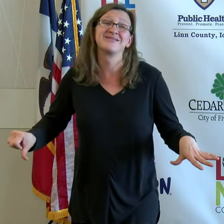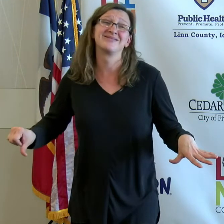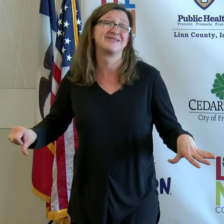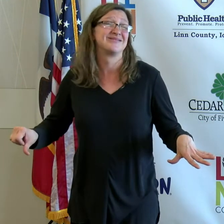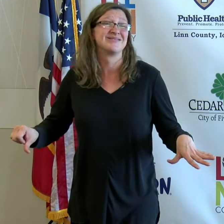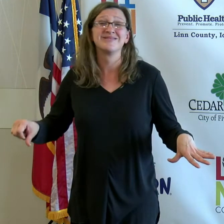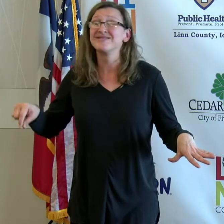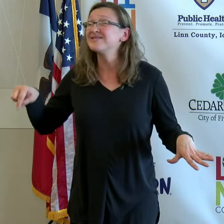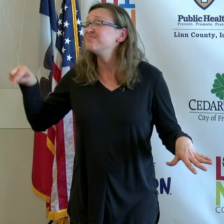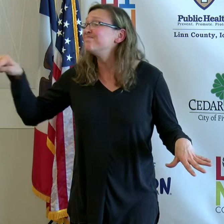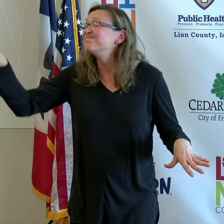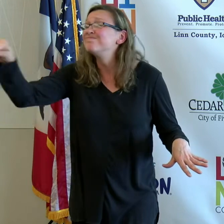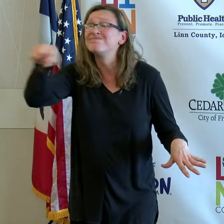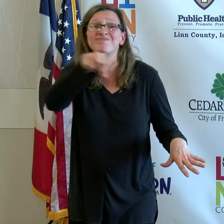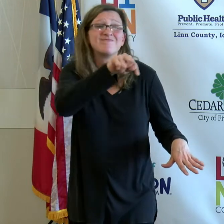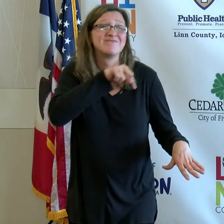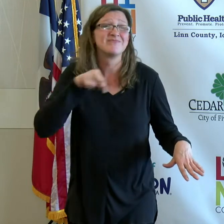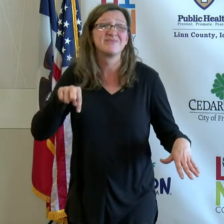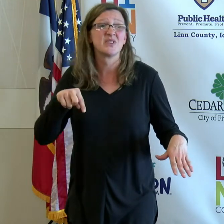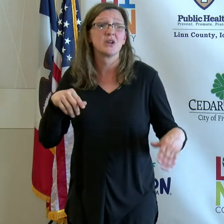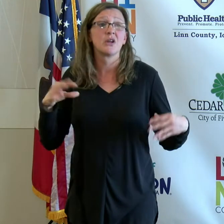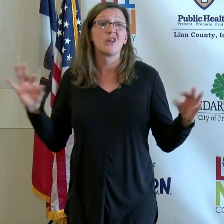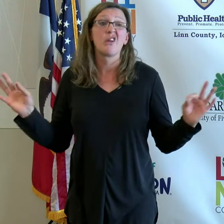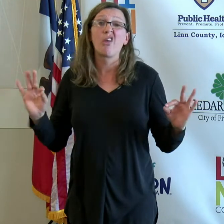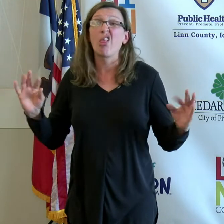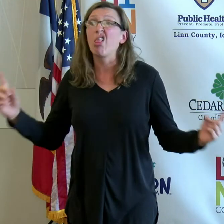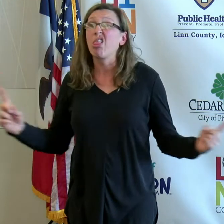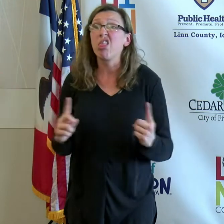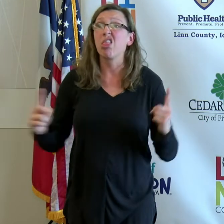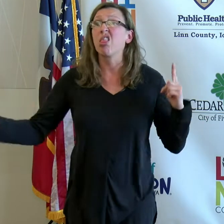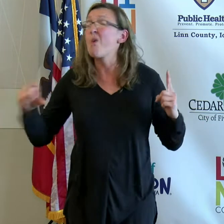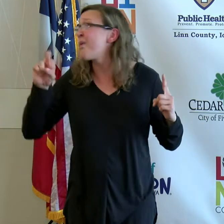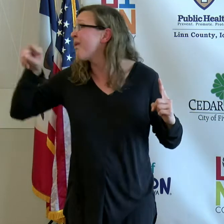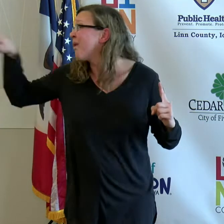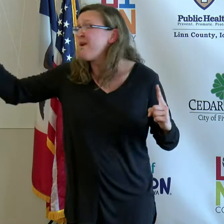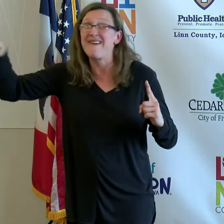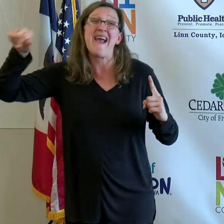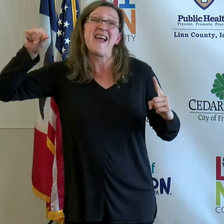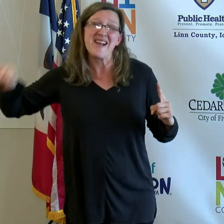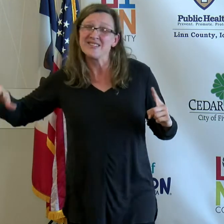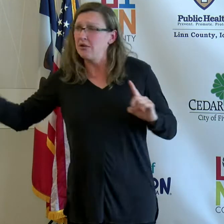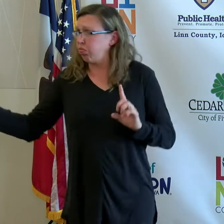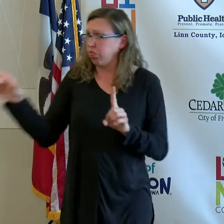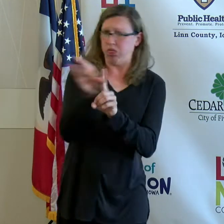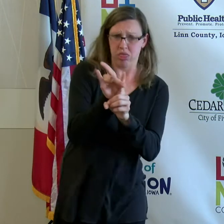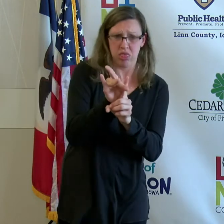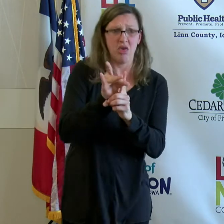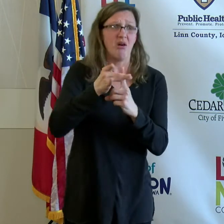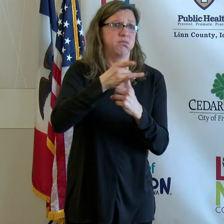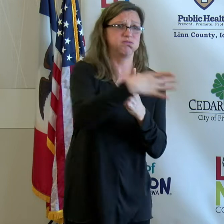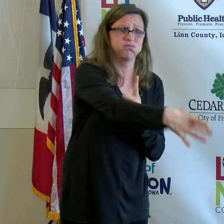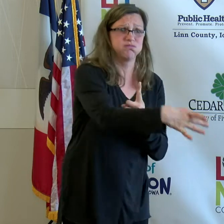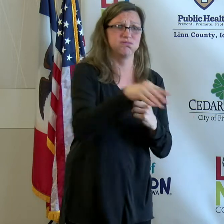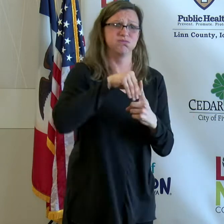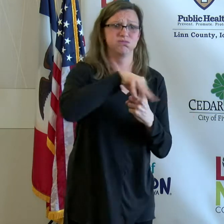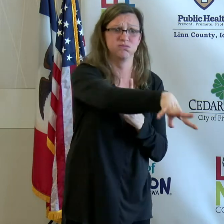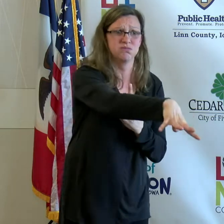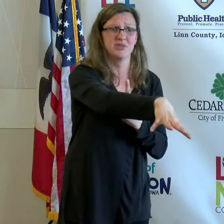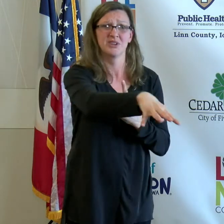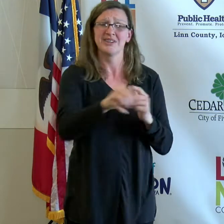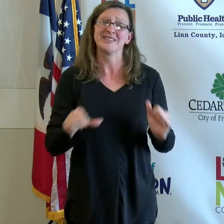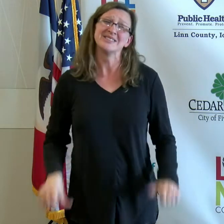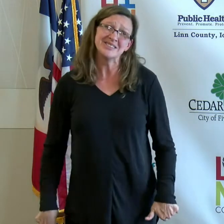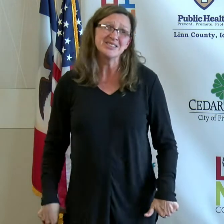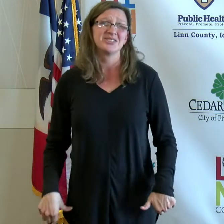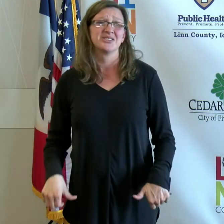could be a possible point of transmission. But even with all of these measures in place, we know that it